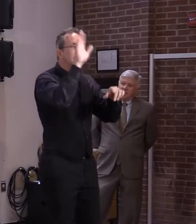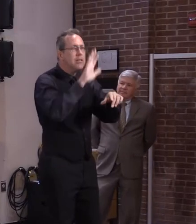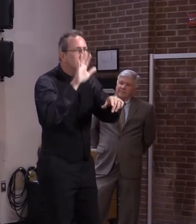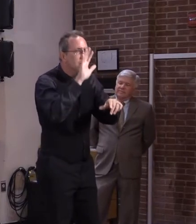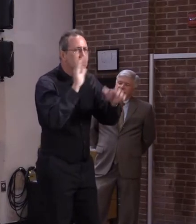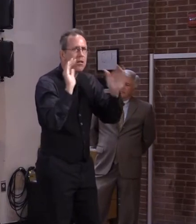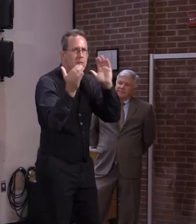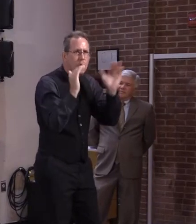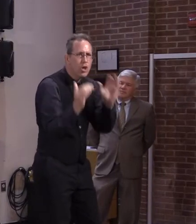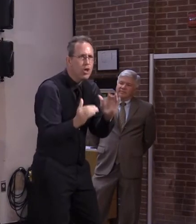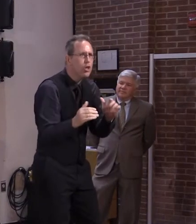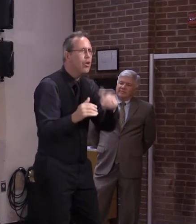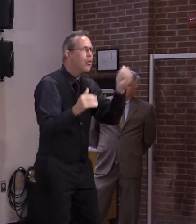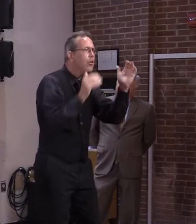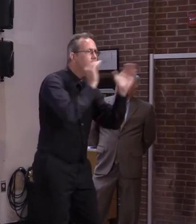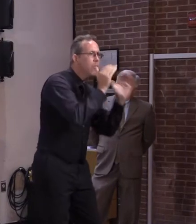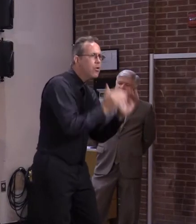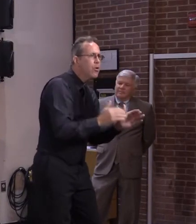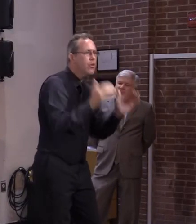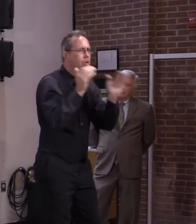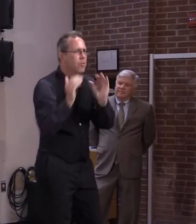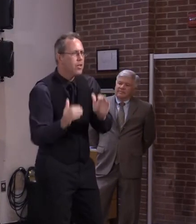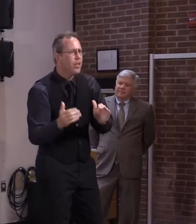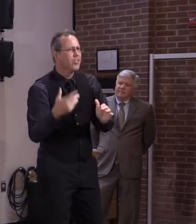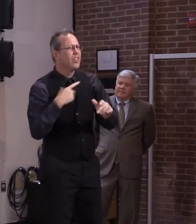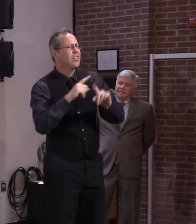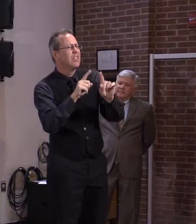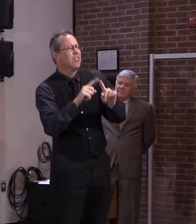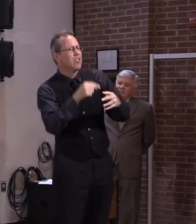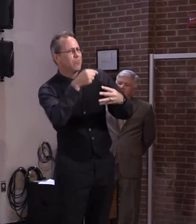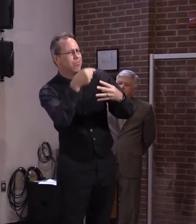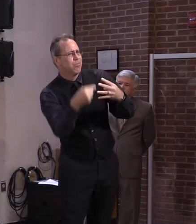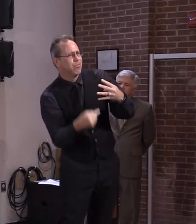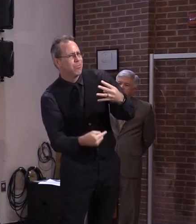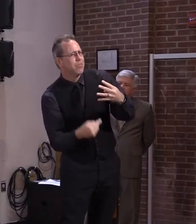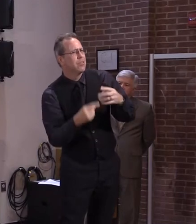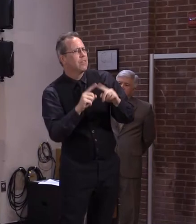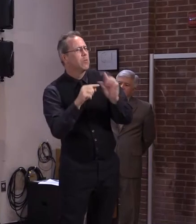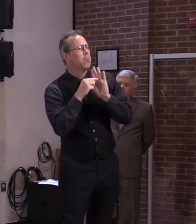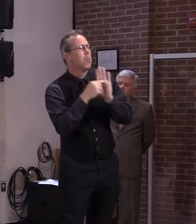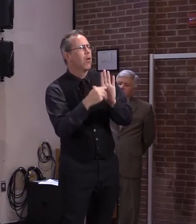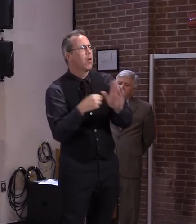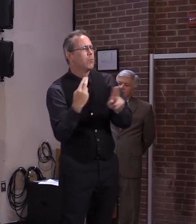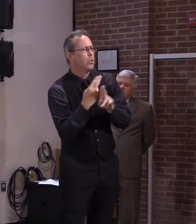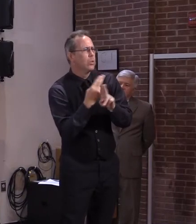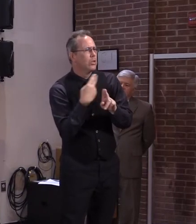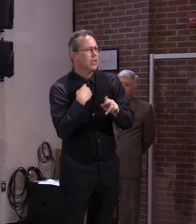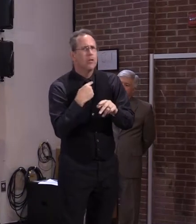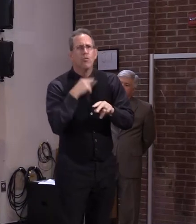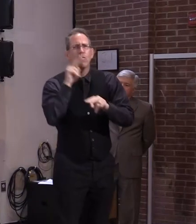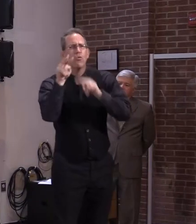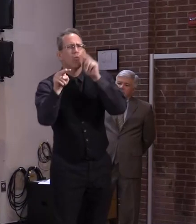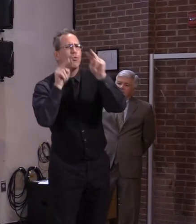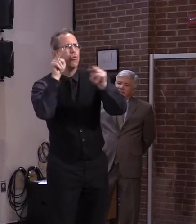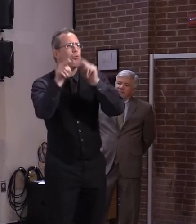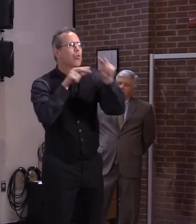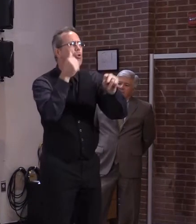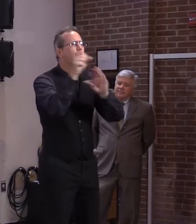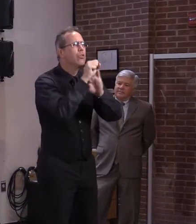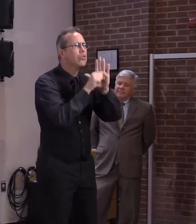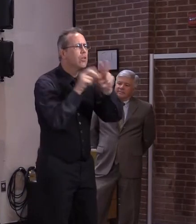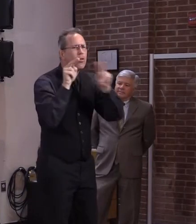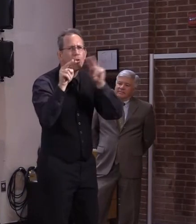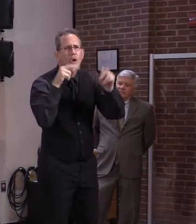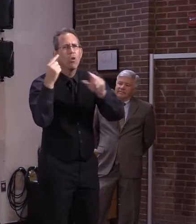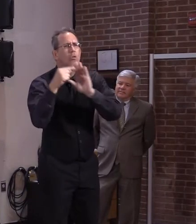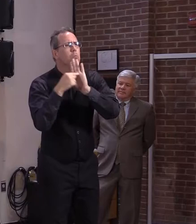models that we have. We look at the observed trends from other jurisdictions. And those are kind of the, you know, the sort of the quantitative measures that we use. We also